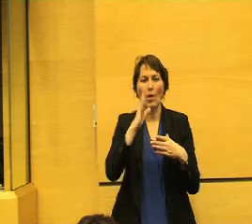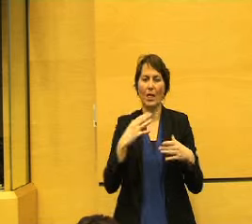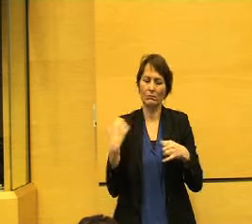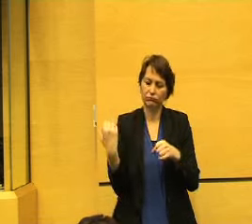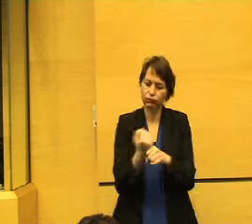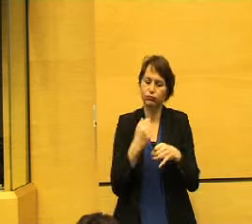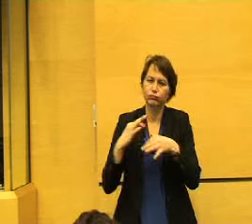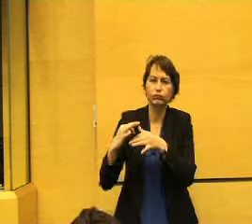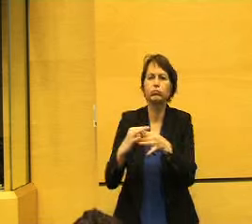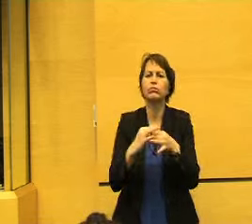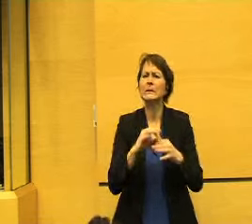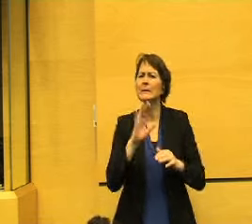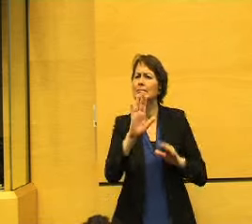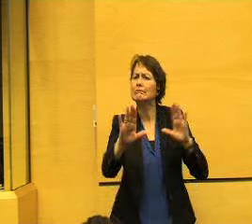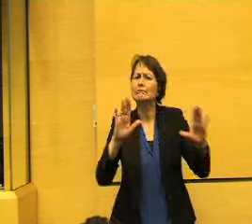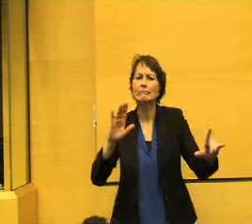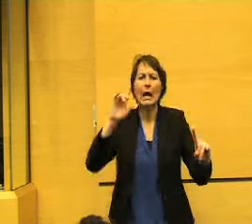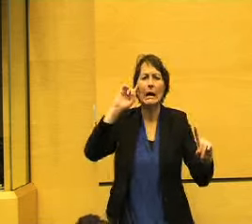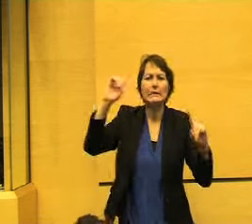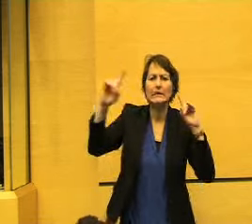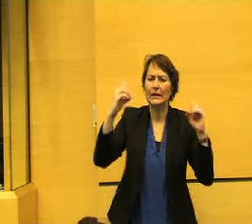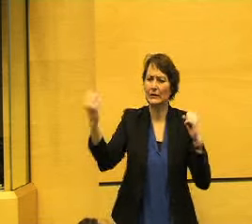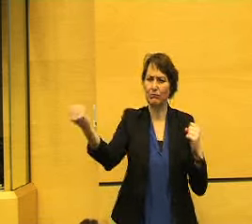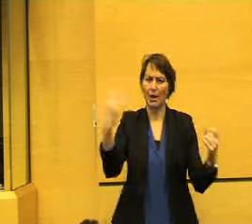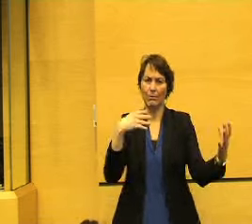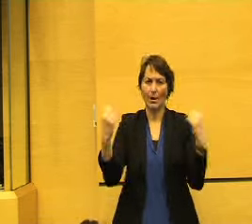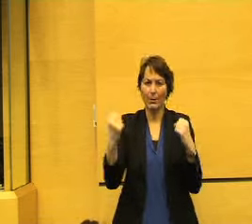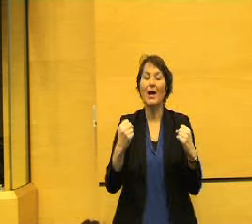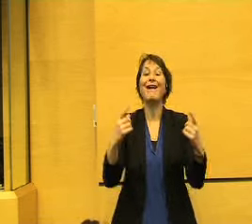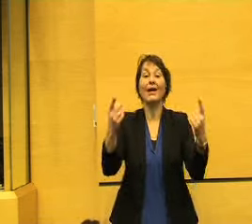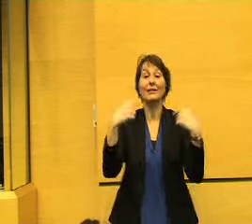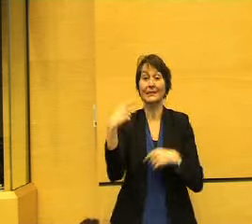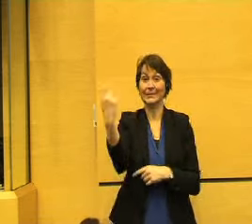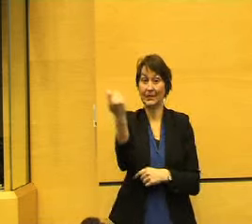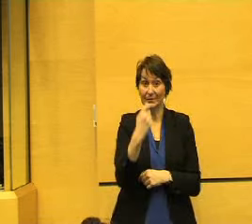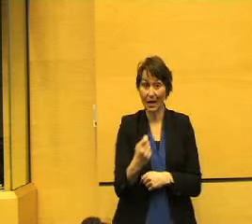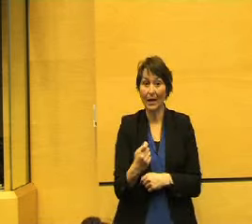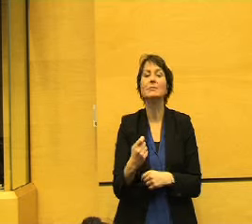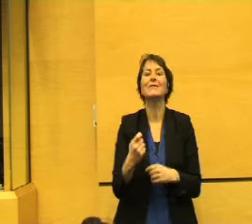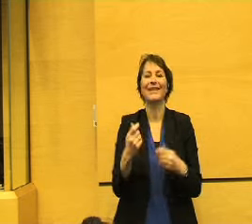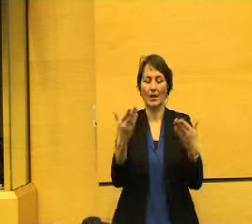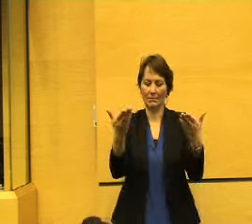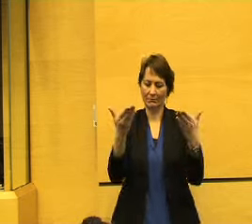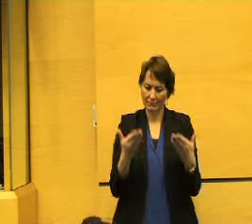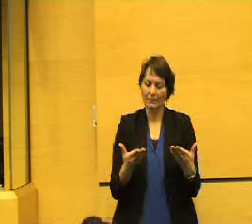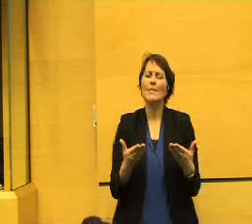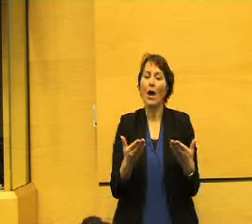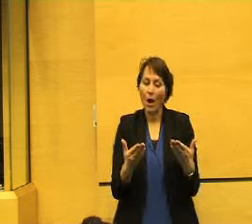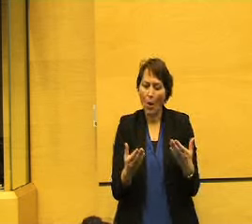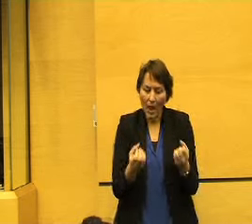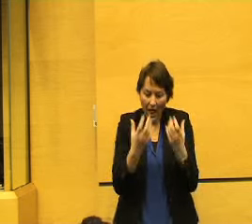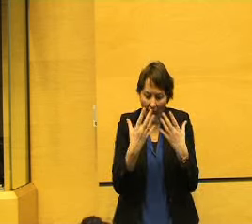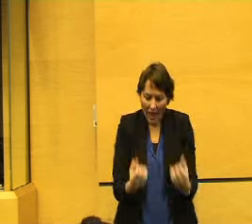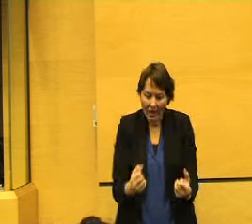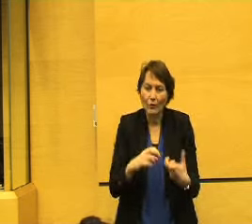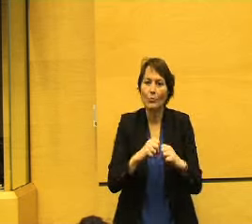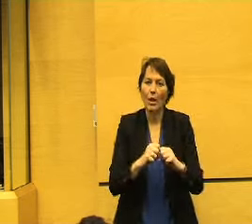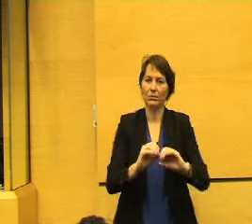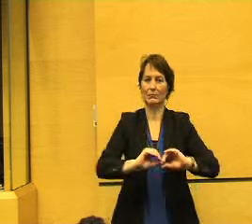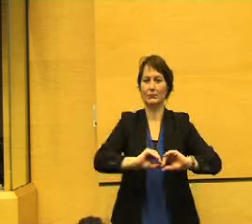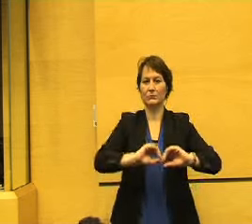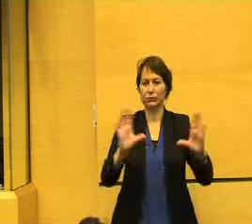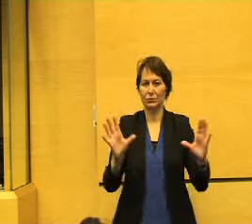to brainstorm, design, and consider to handle and overcome their problems. CBR